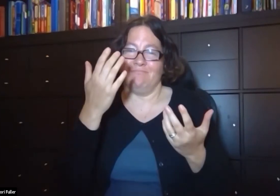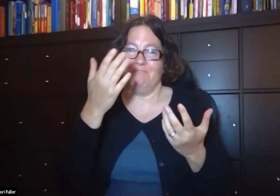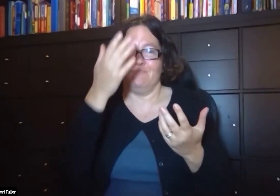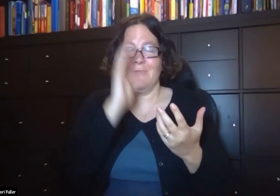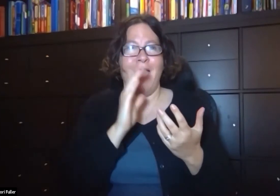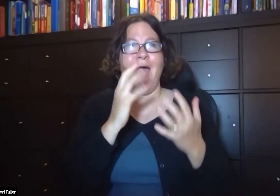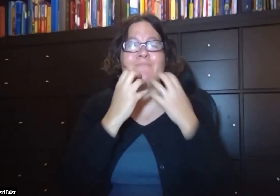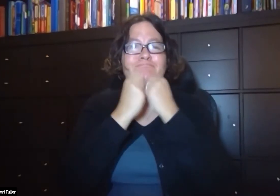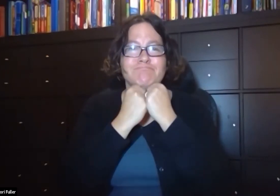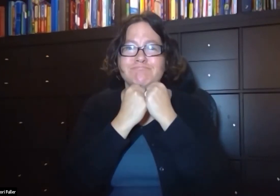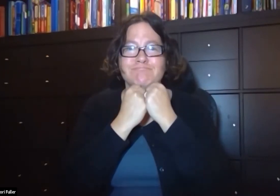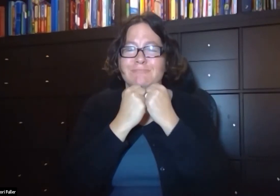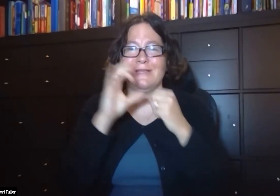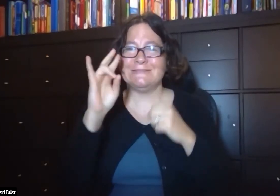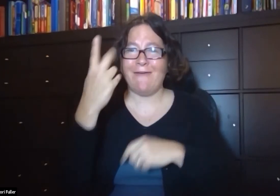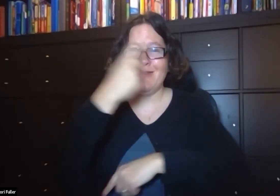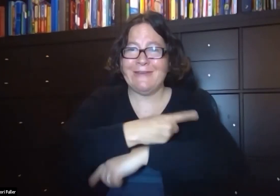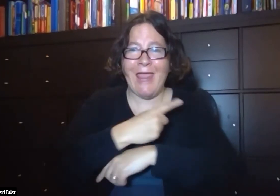your life?